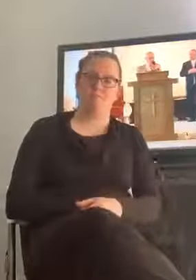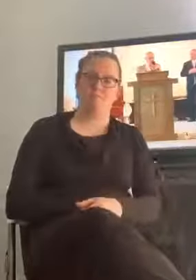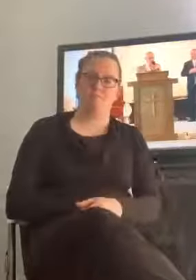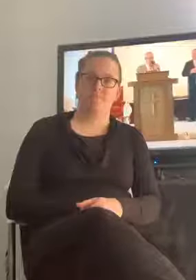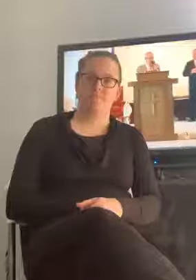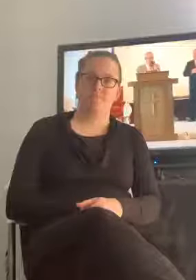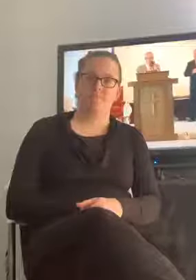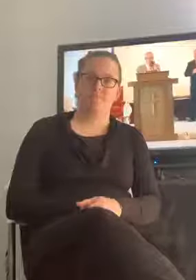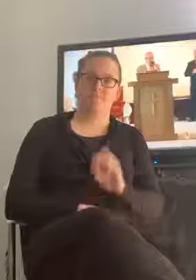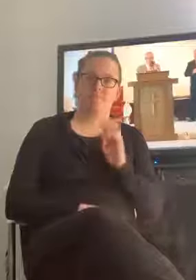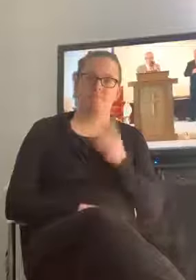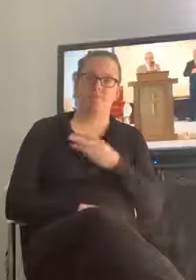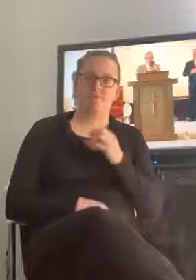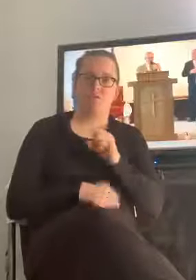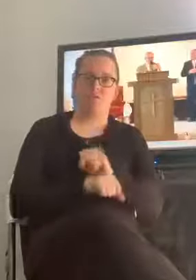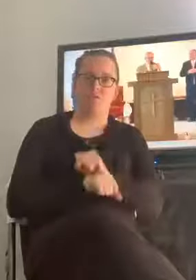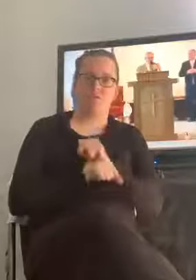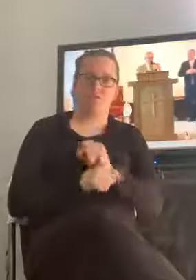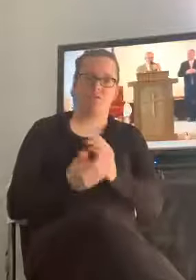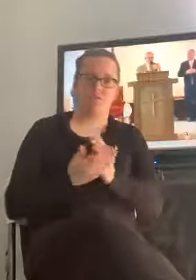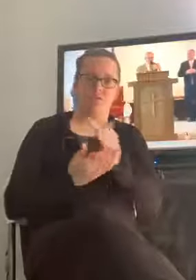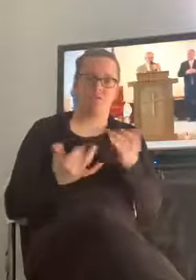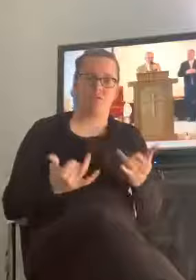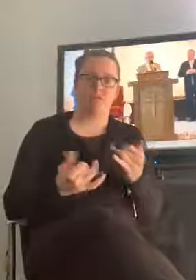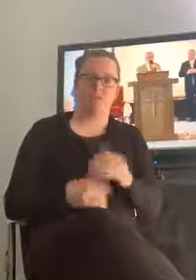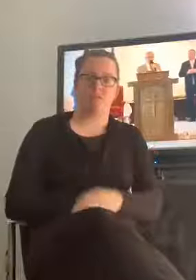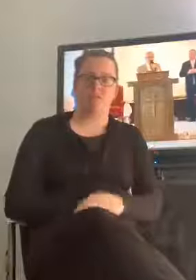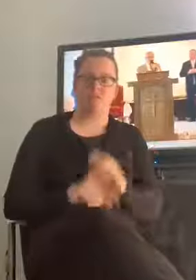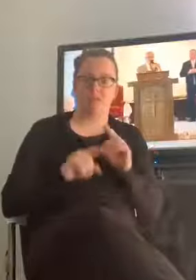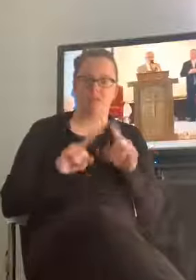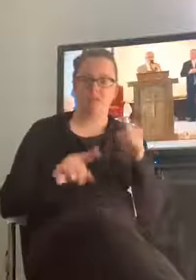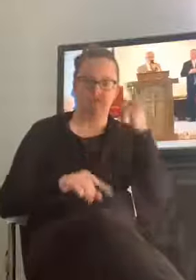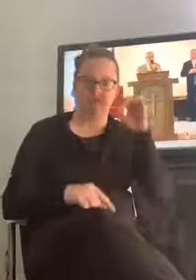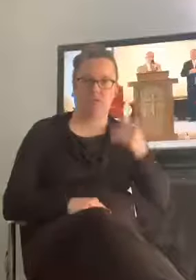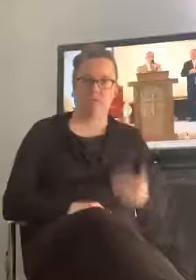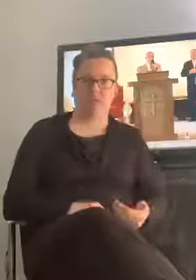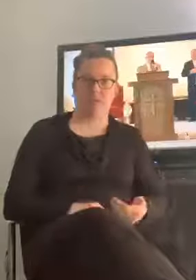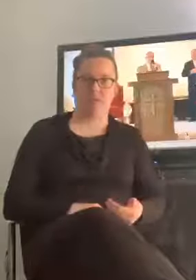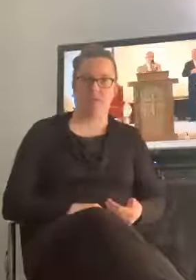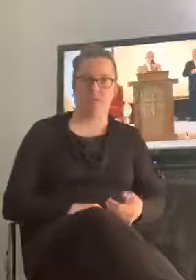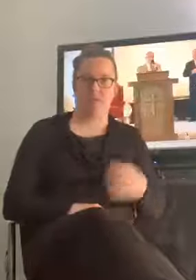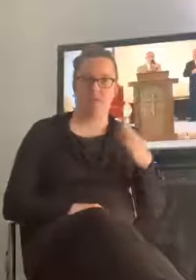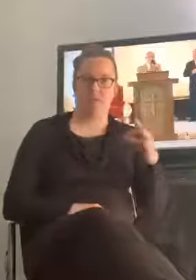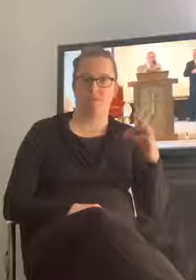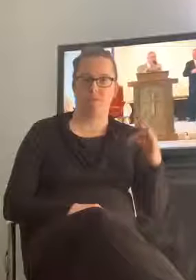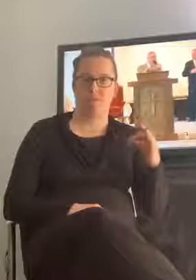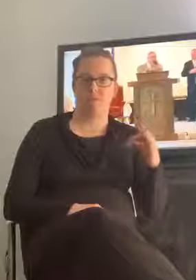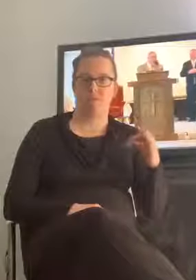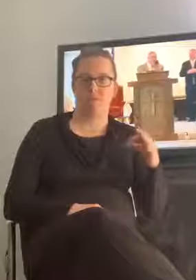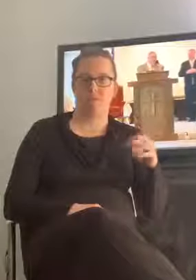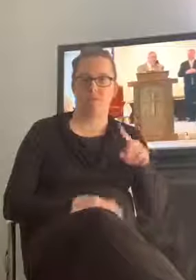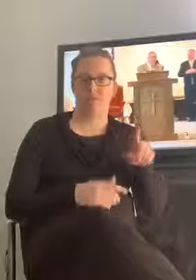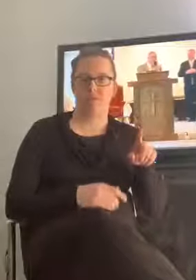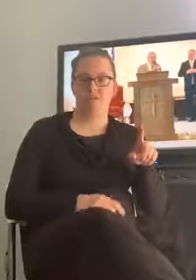And we'll just work through this thing. Yes, sir. It's different for me to preach them to you. Right.